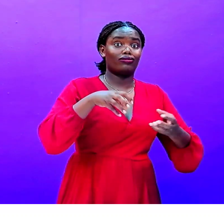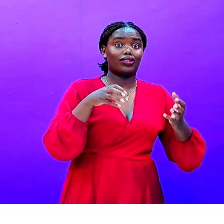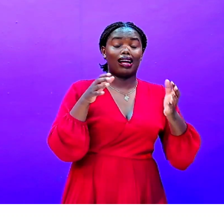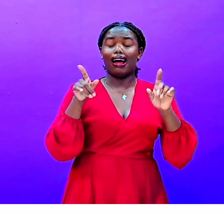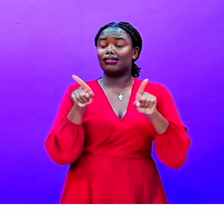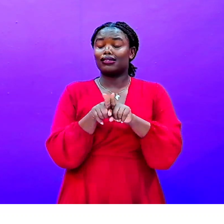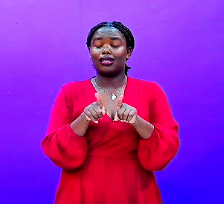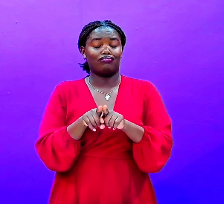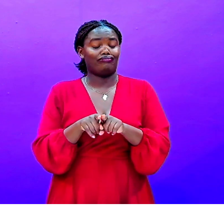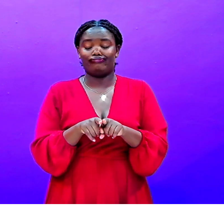processes,